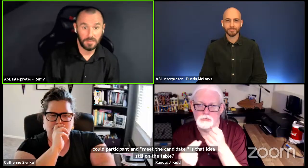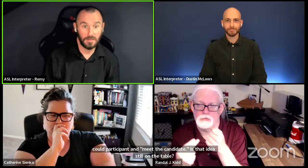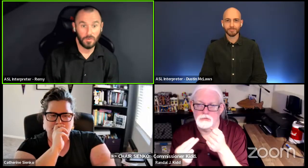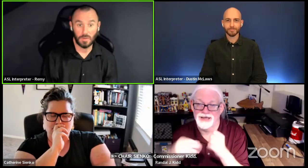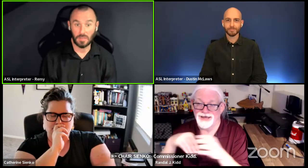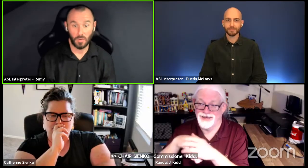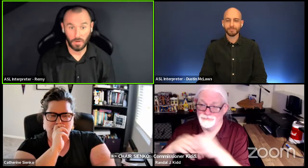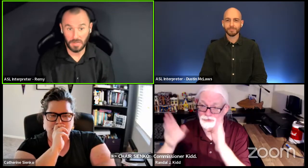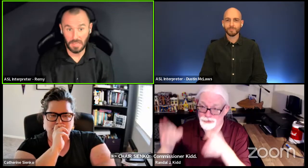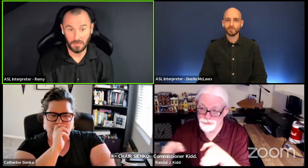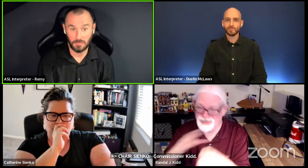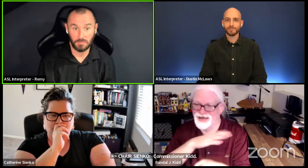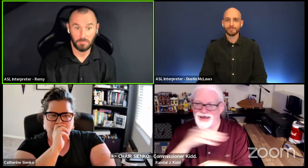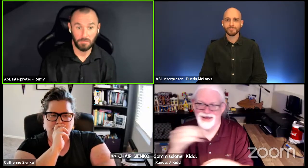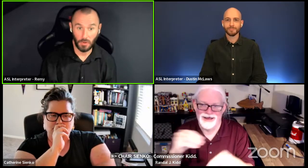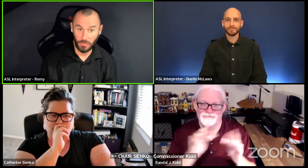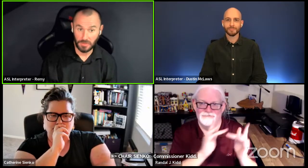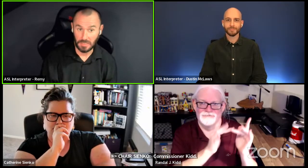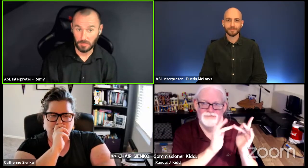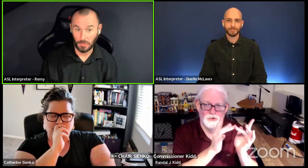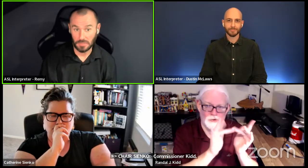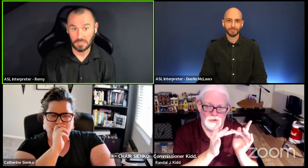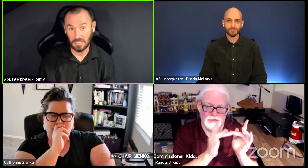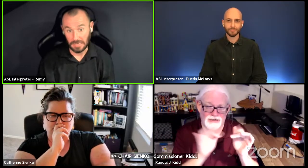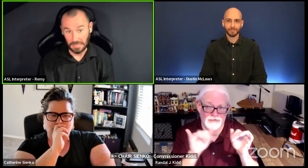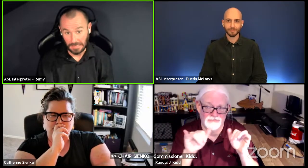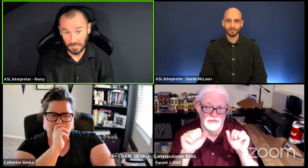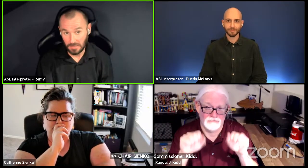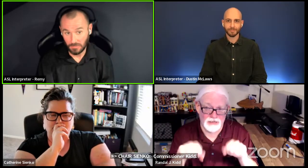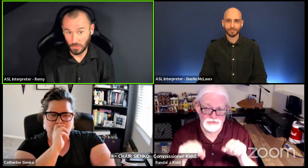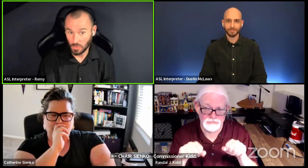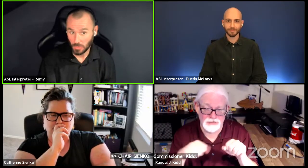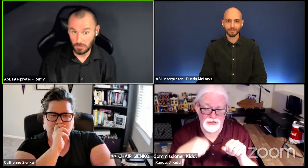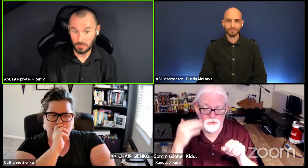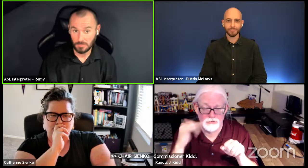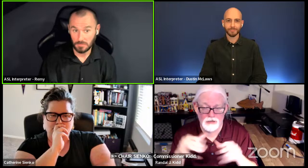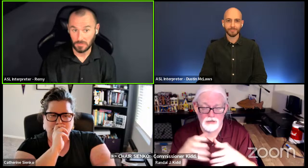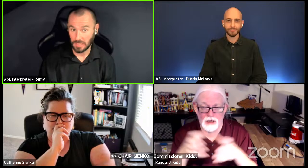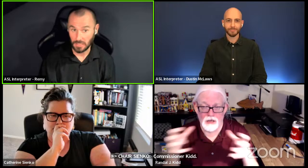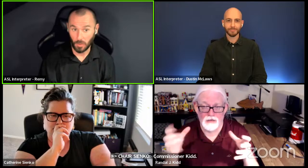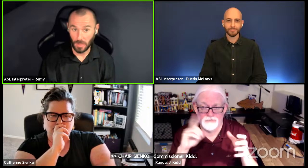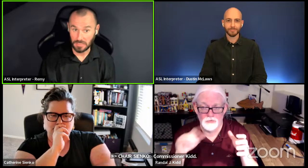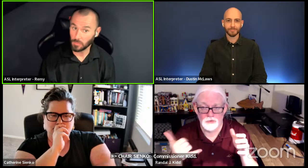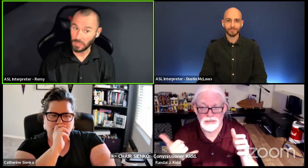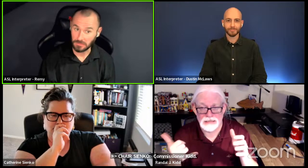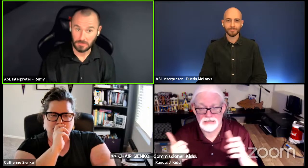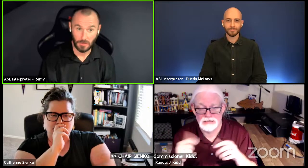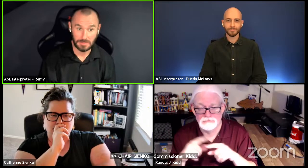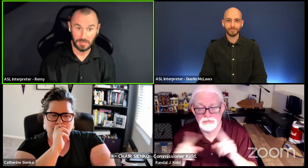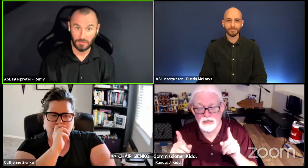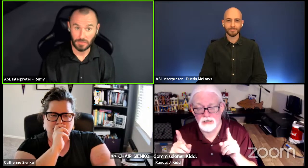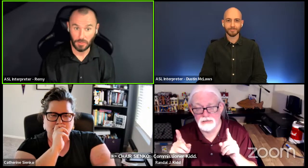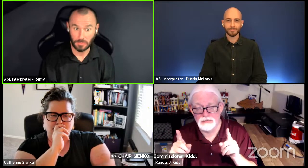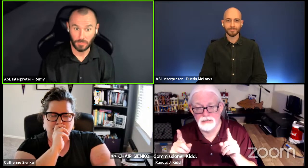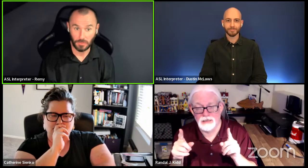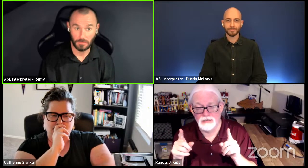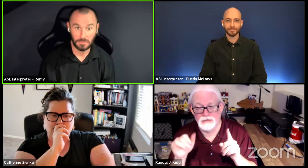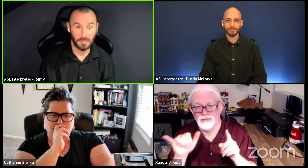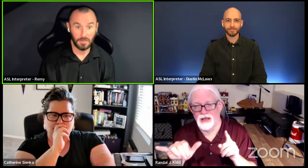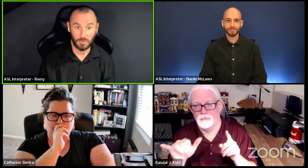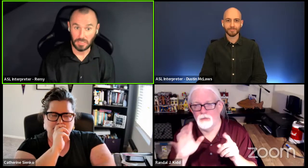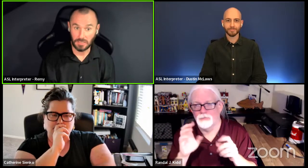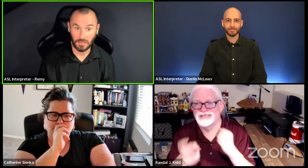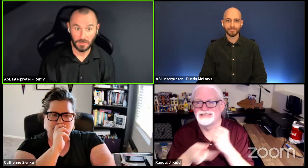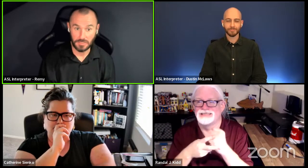hopefully we can coordinate both an in-person and a virtual, if that's at all possible. I know it's a heavy load